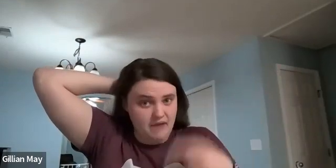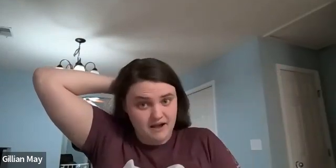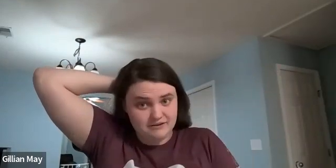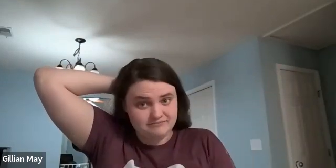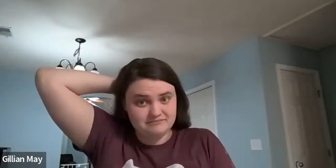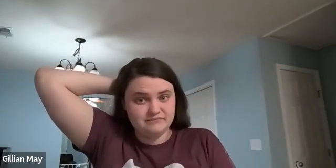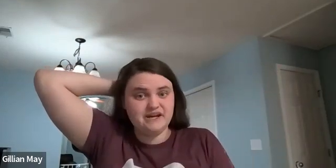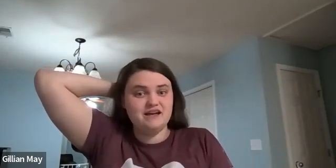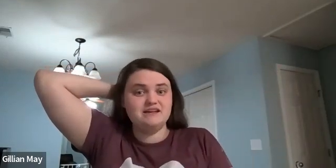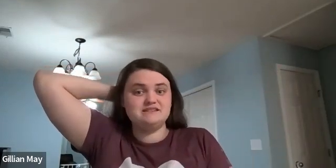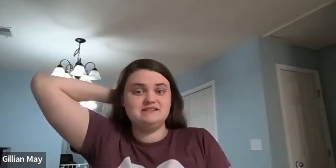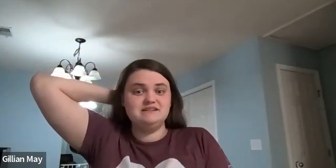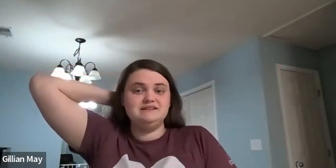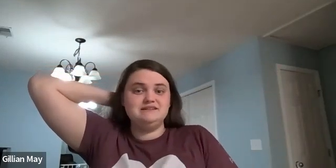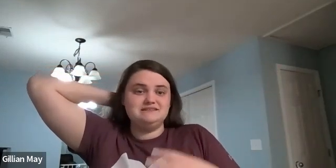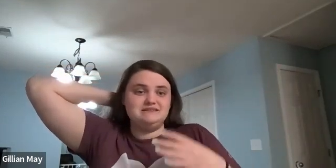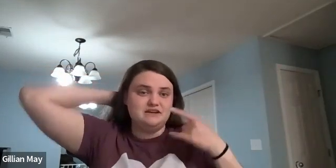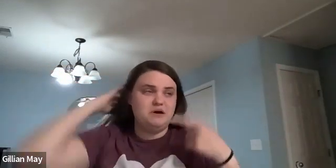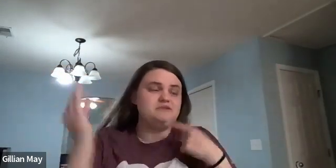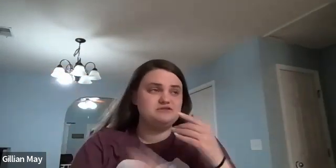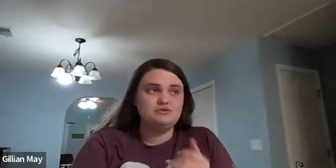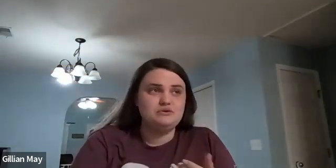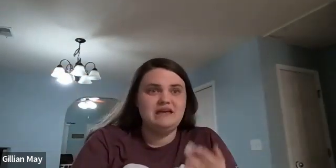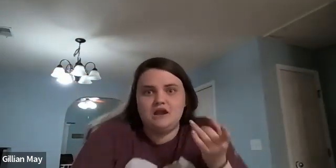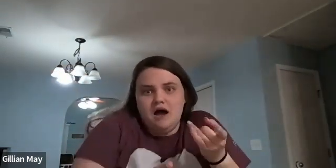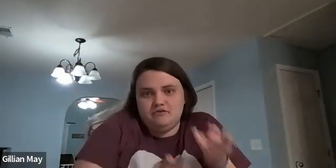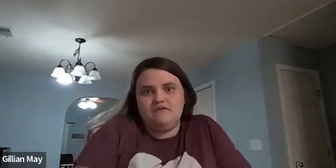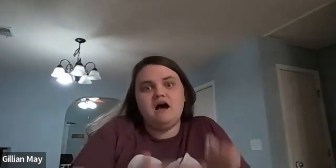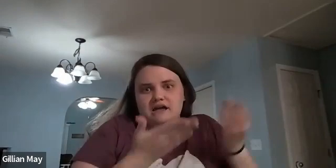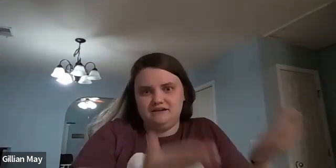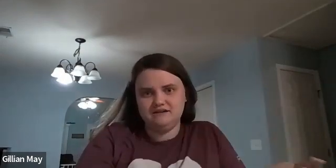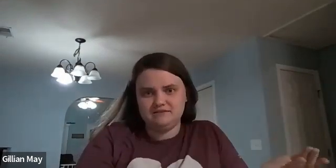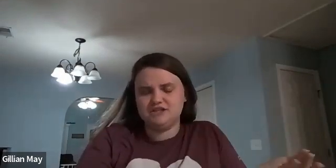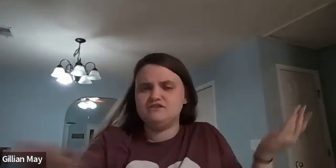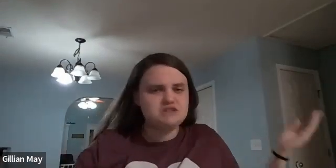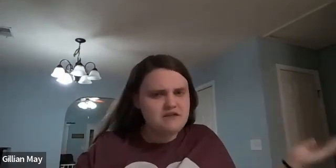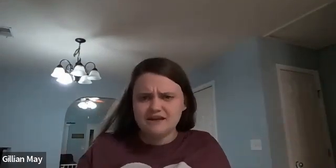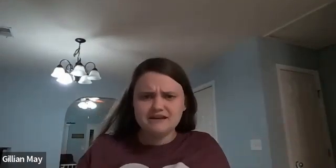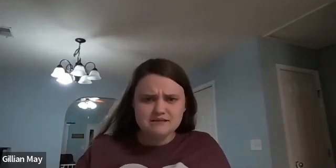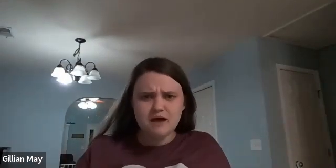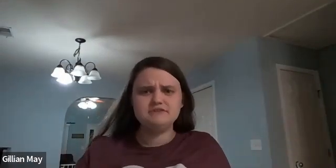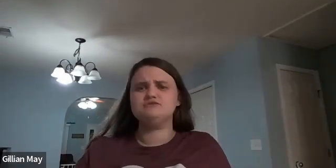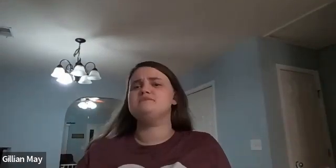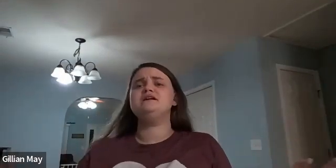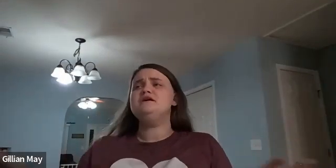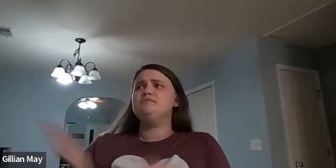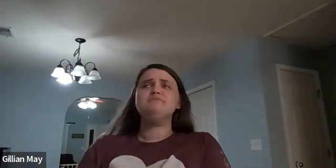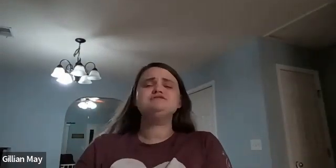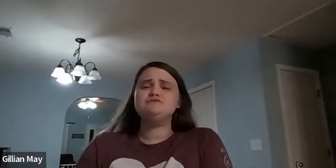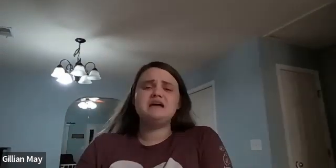back because their public school cannot provide as much. And there's nothing against the public schools. I mean, public schools have